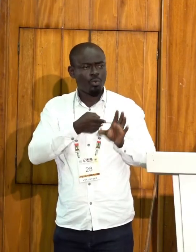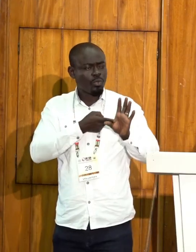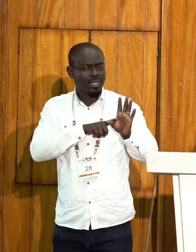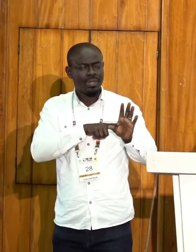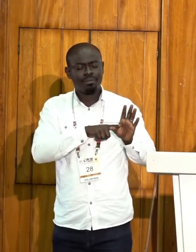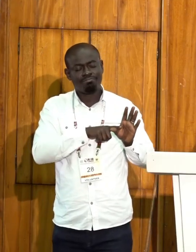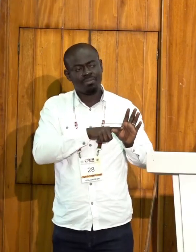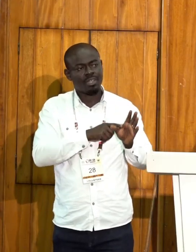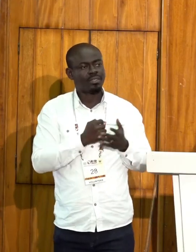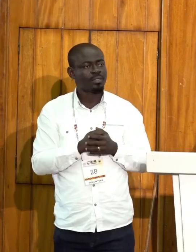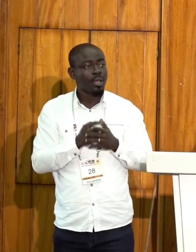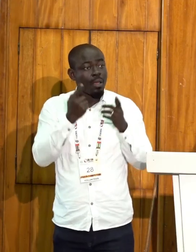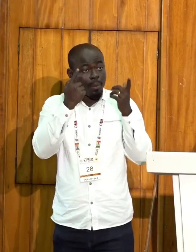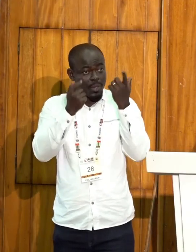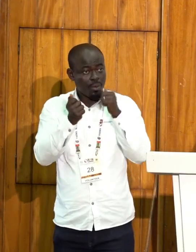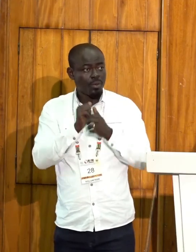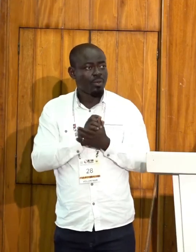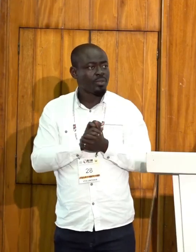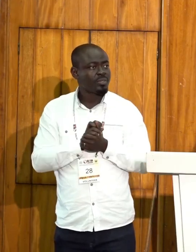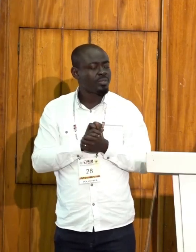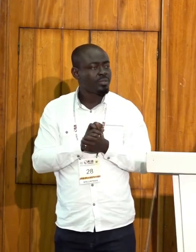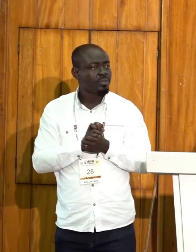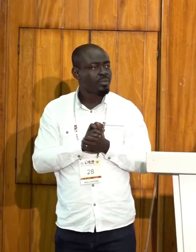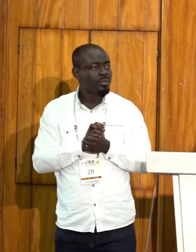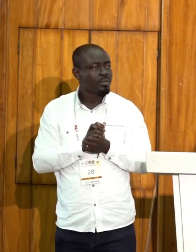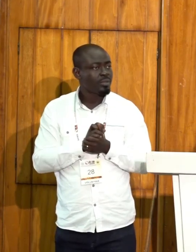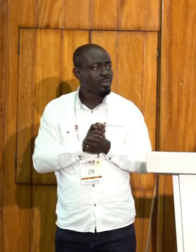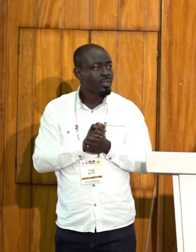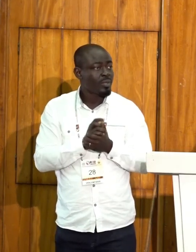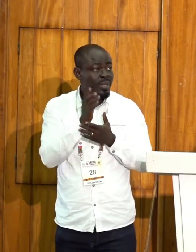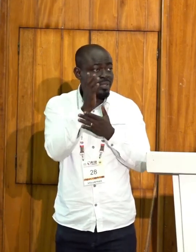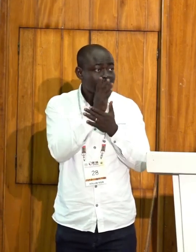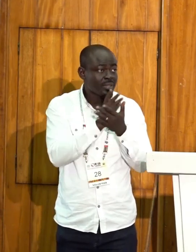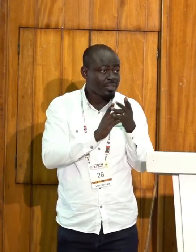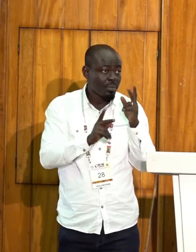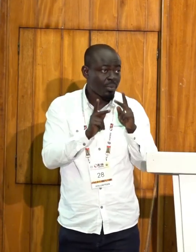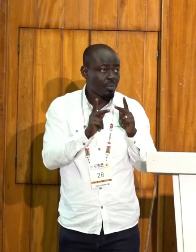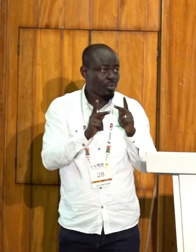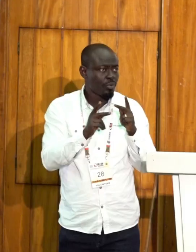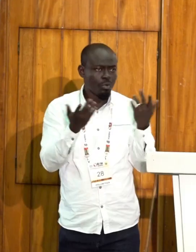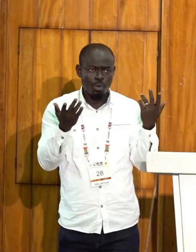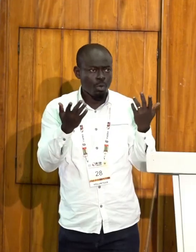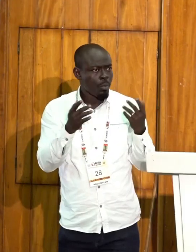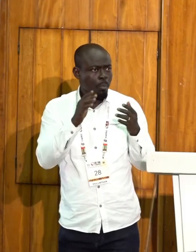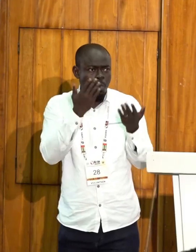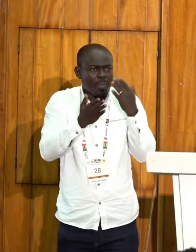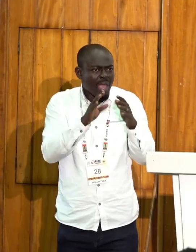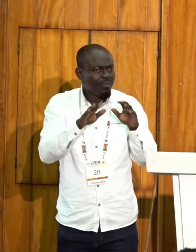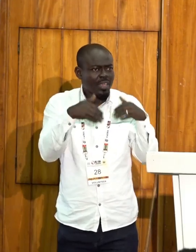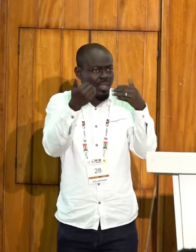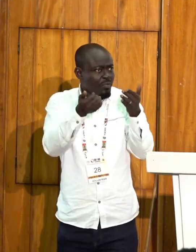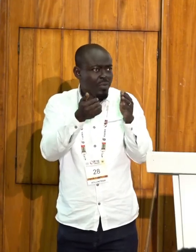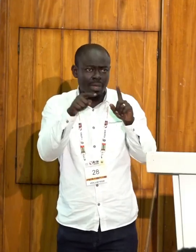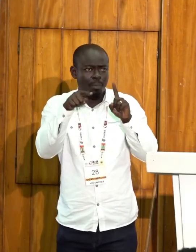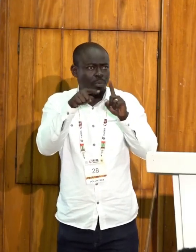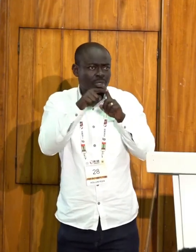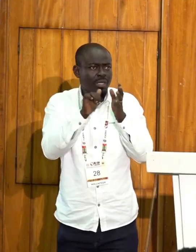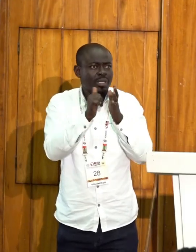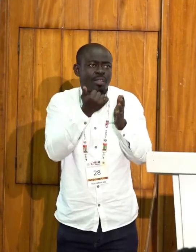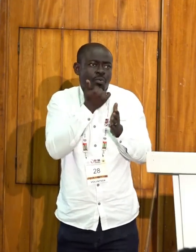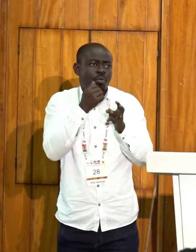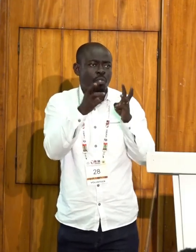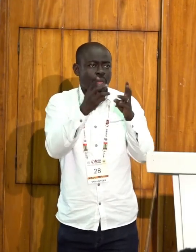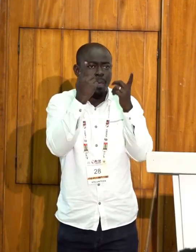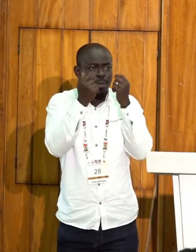beginning, because even there were people who could have even been misdiagnosed, because the precision of